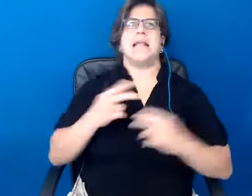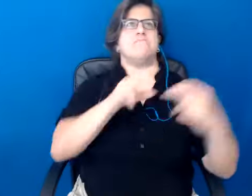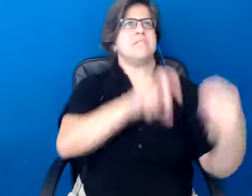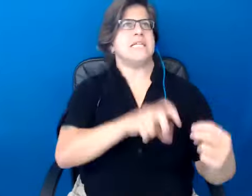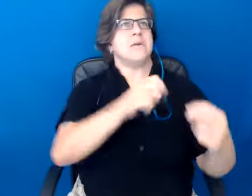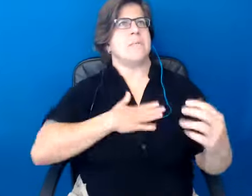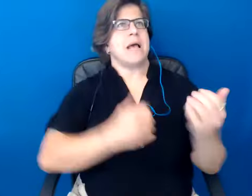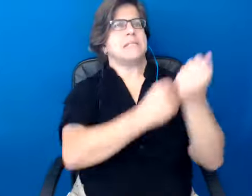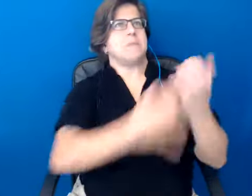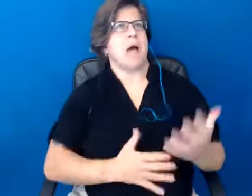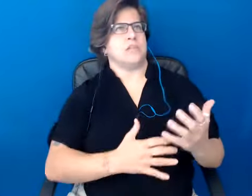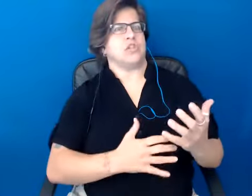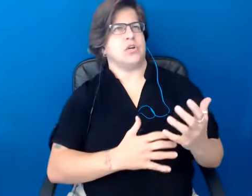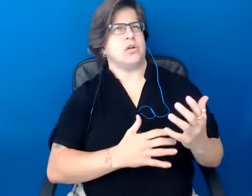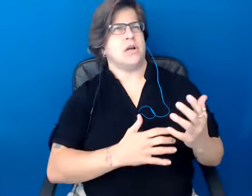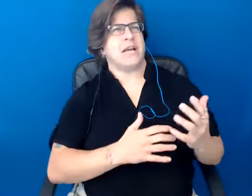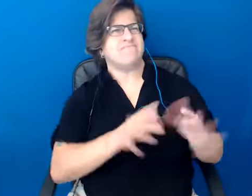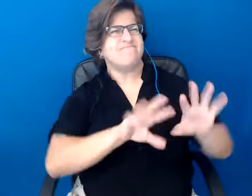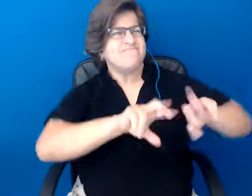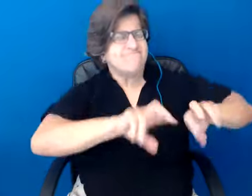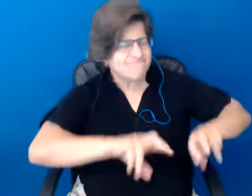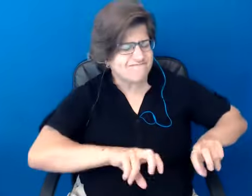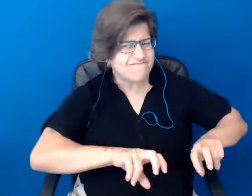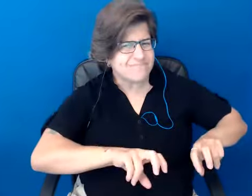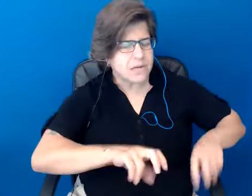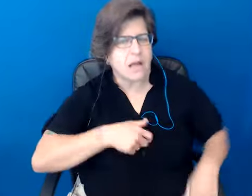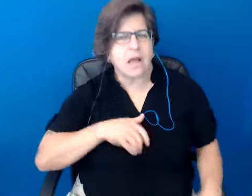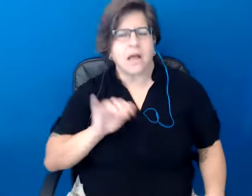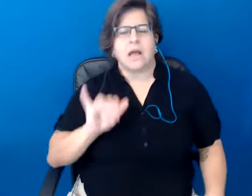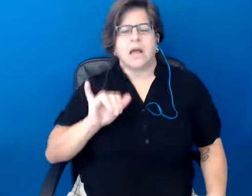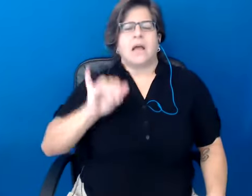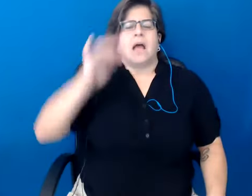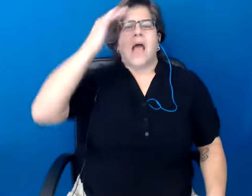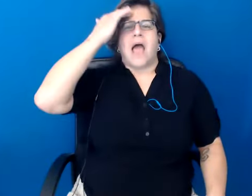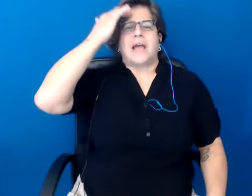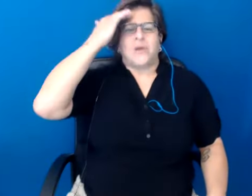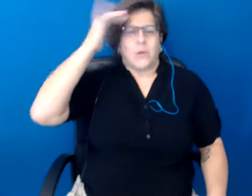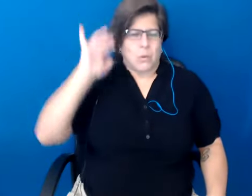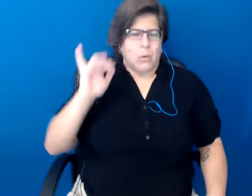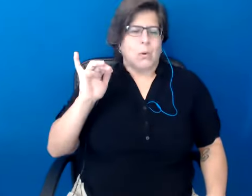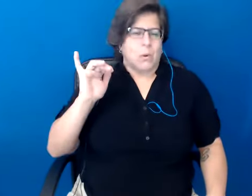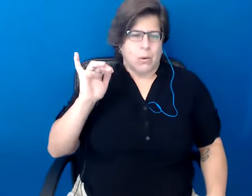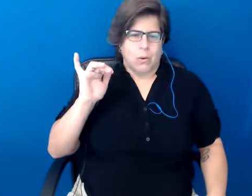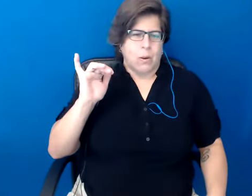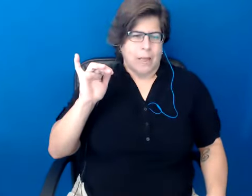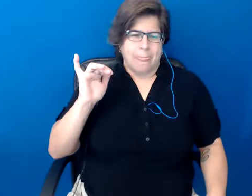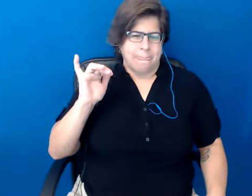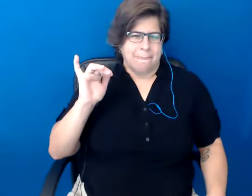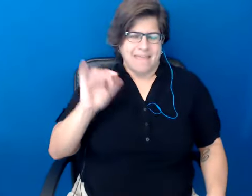moment. But in hindsight, in unpacking this with my sponsor, my radar was up.